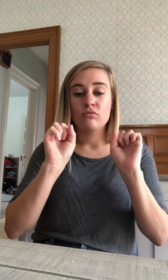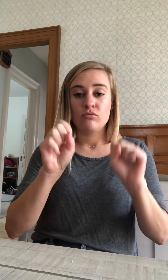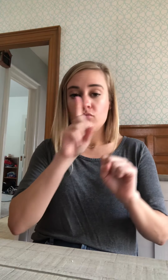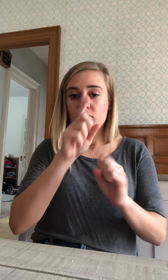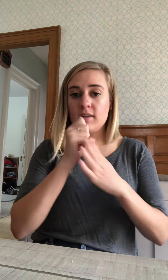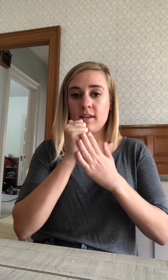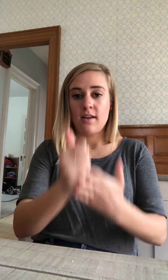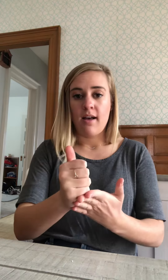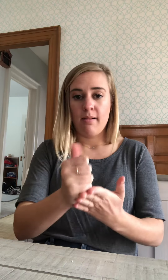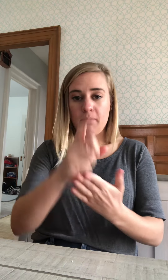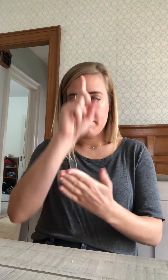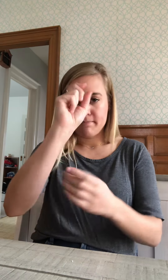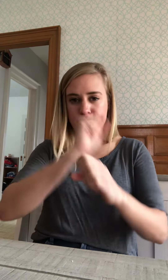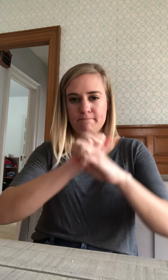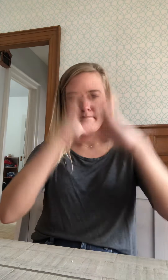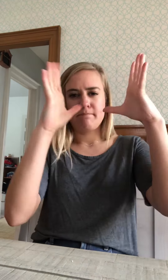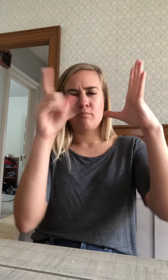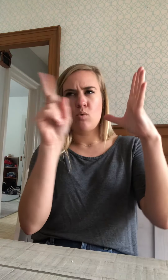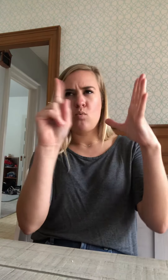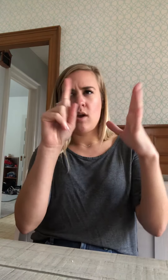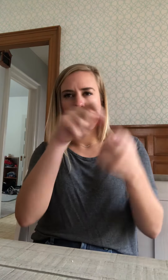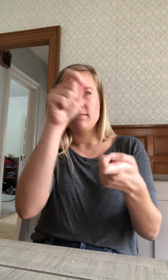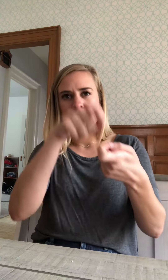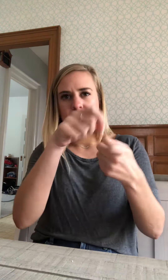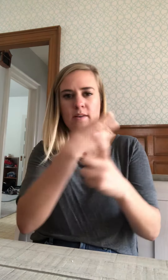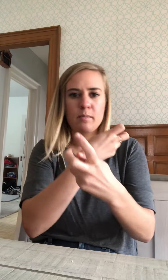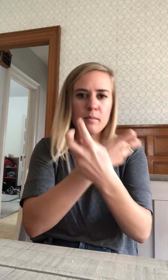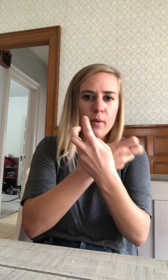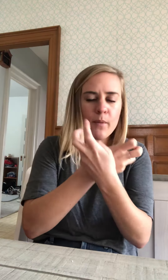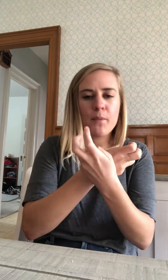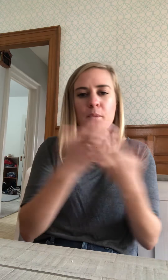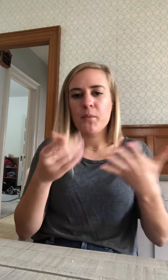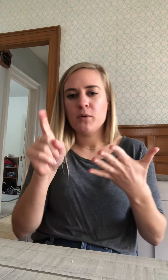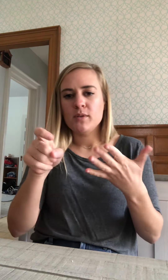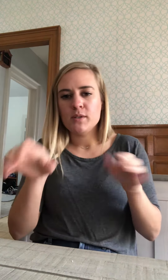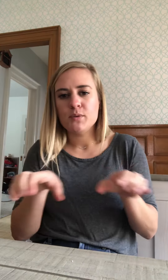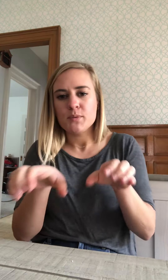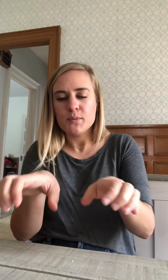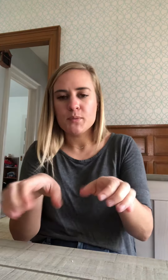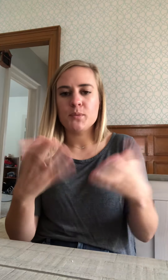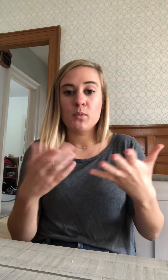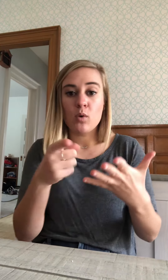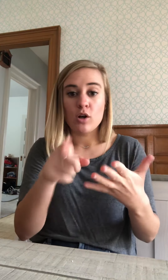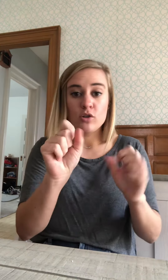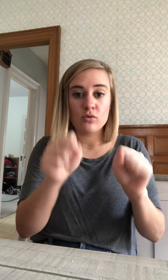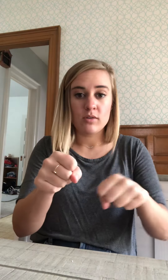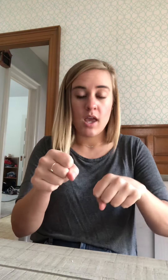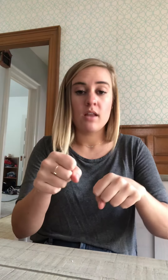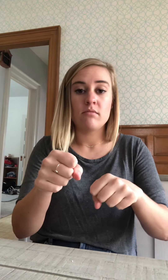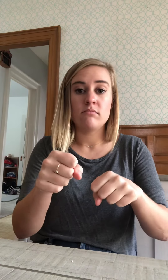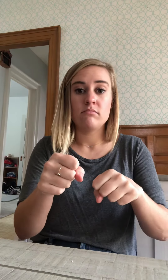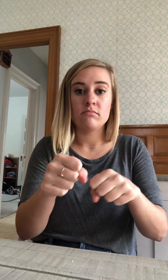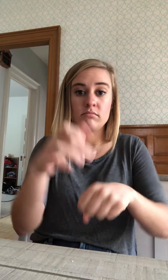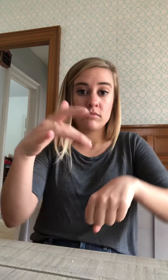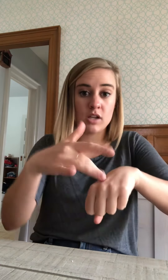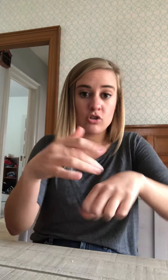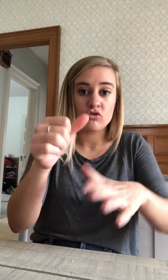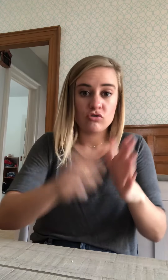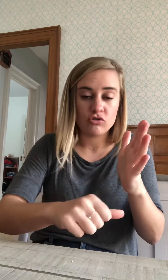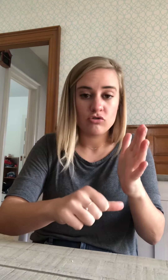on where bones are, what needs to be done, what you can reach and what you can't reach surgically, and come up with a